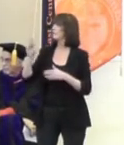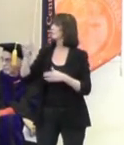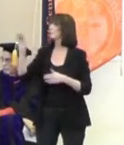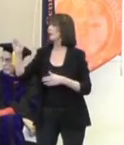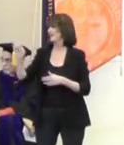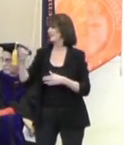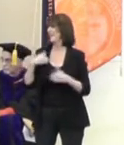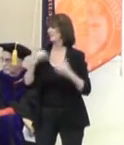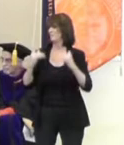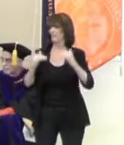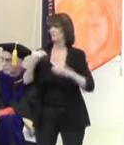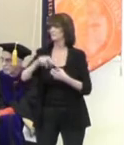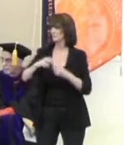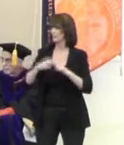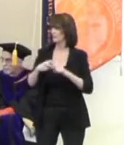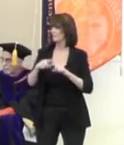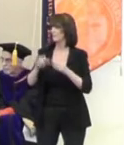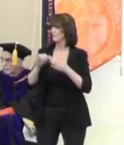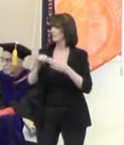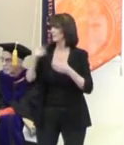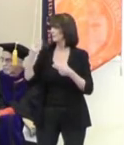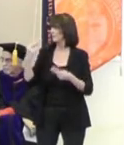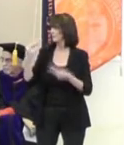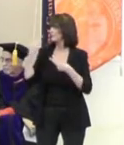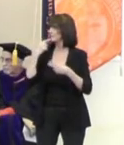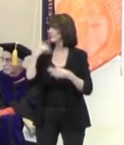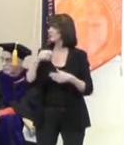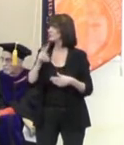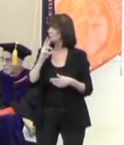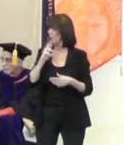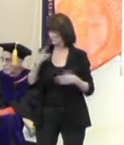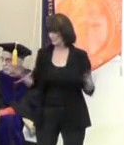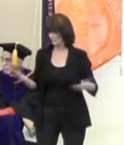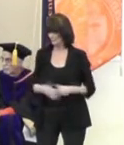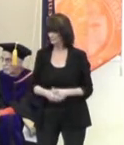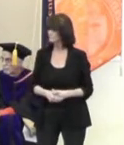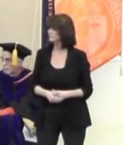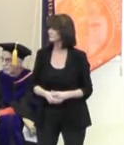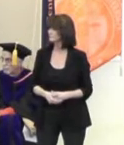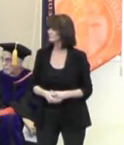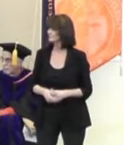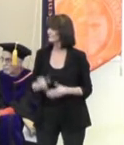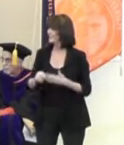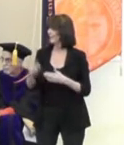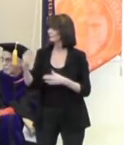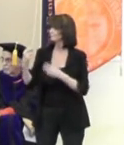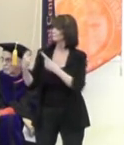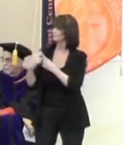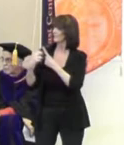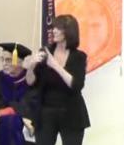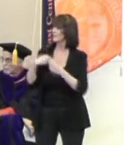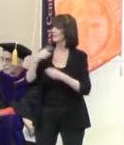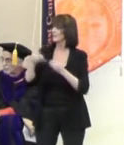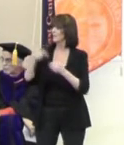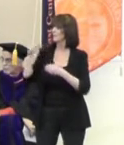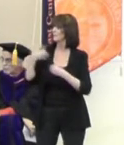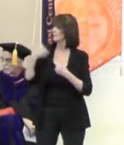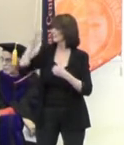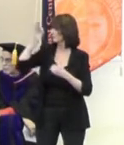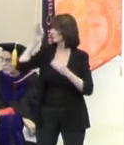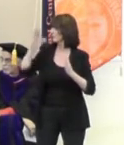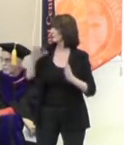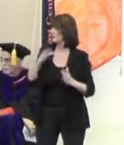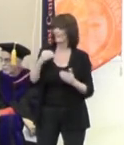problem. But that reminds me, and they said, there's water up there. And that reminds me of the young preacher and the old